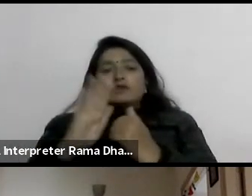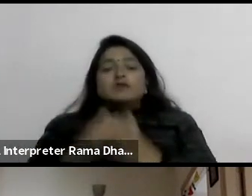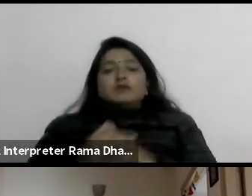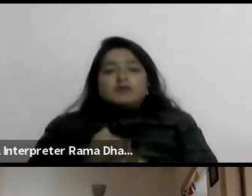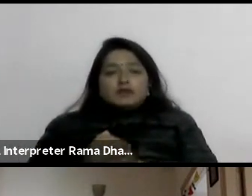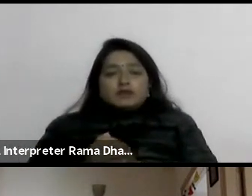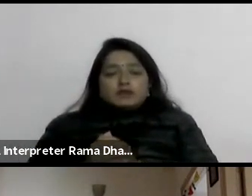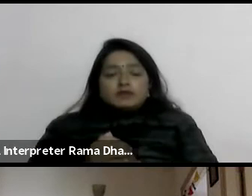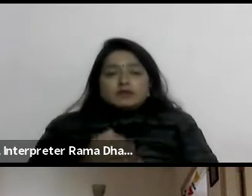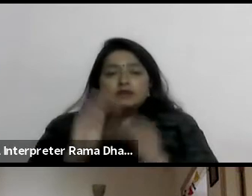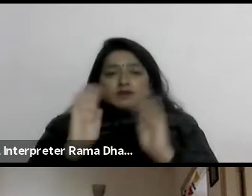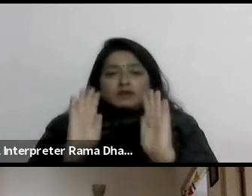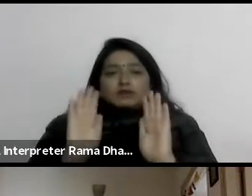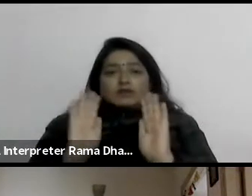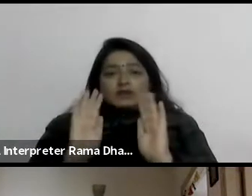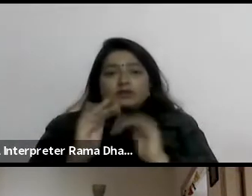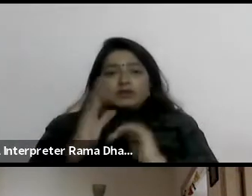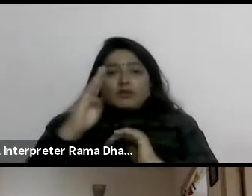Thank you, and Vandana.